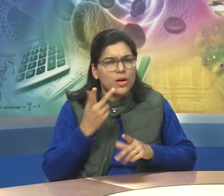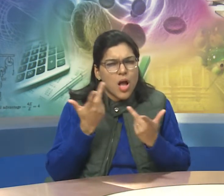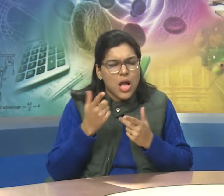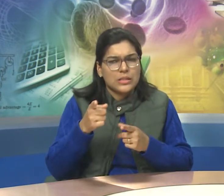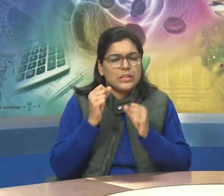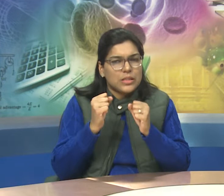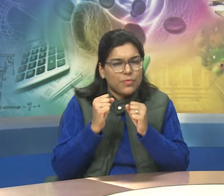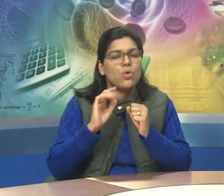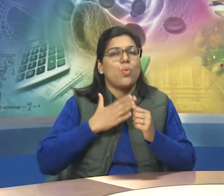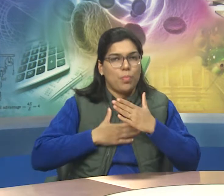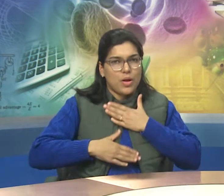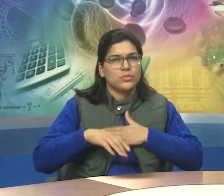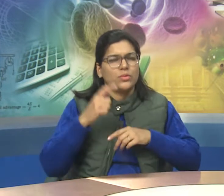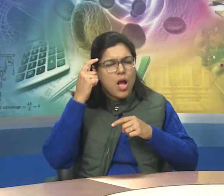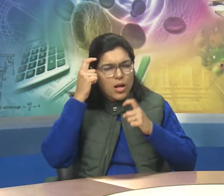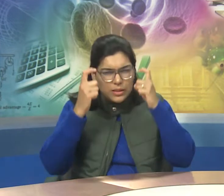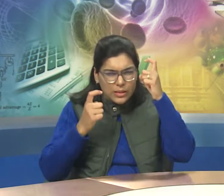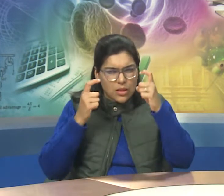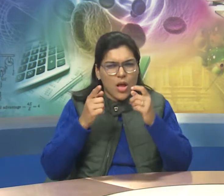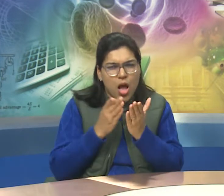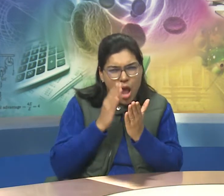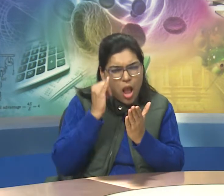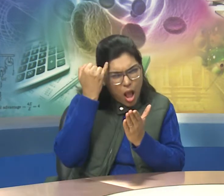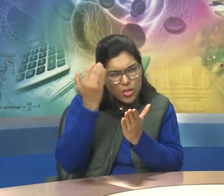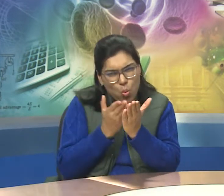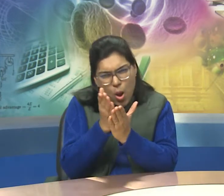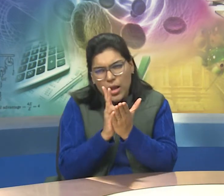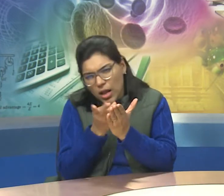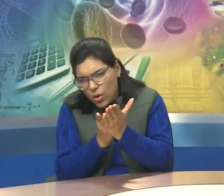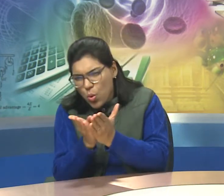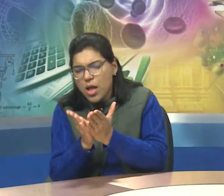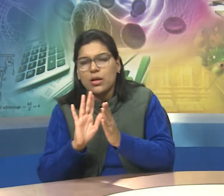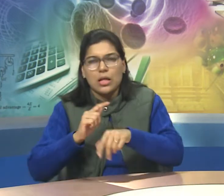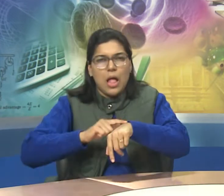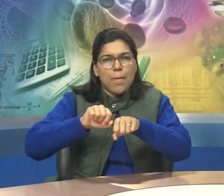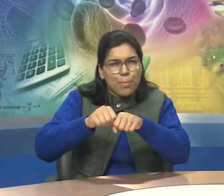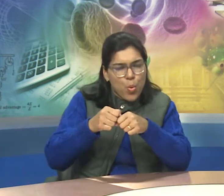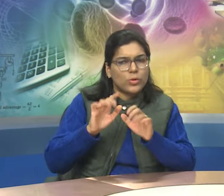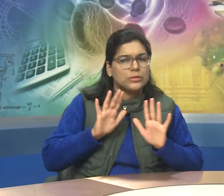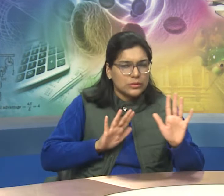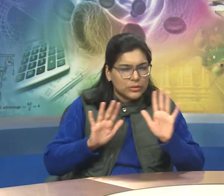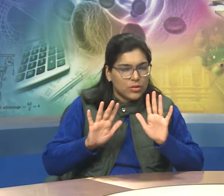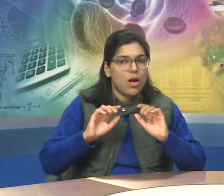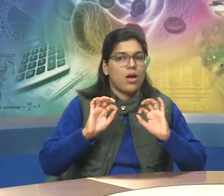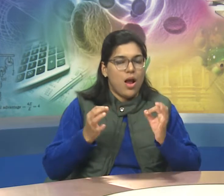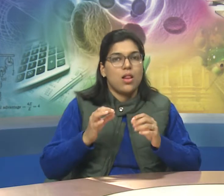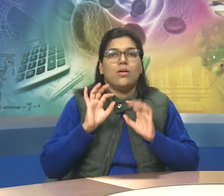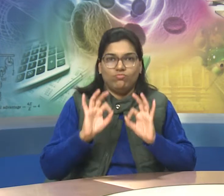or tension does not build up and